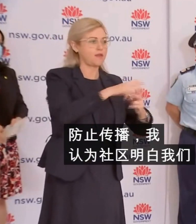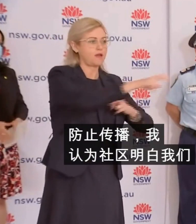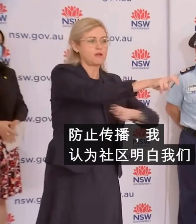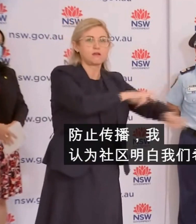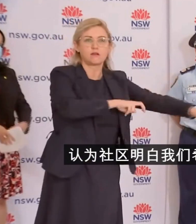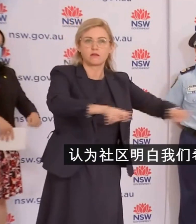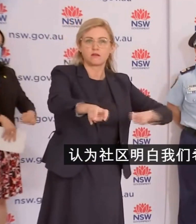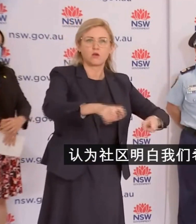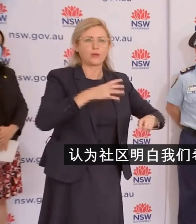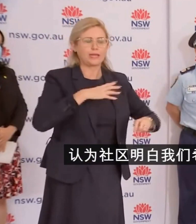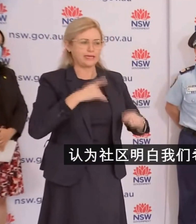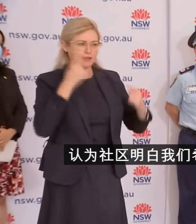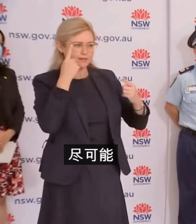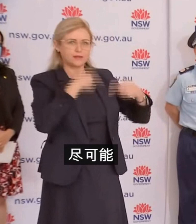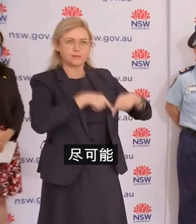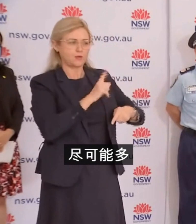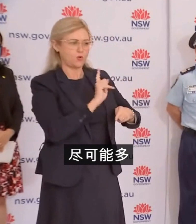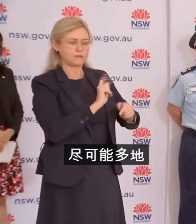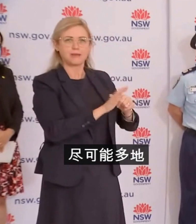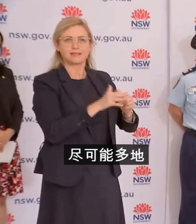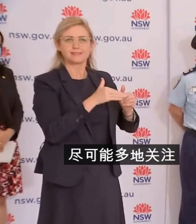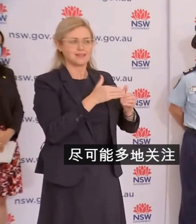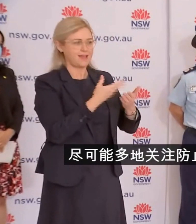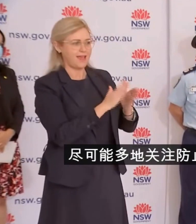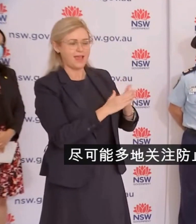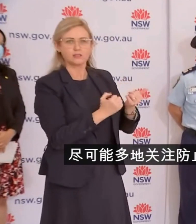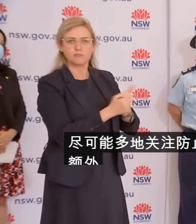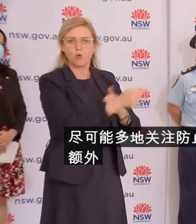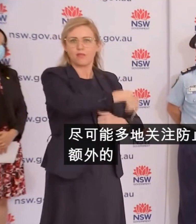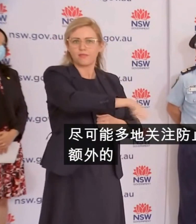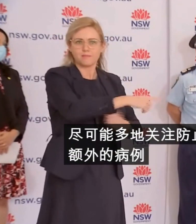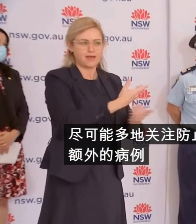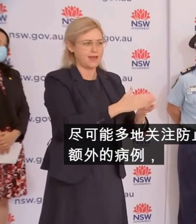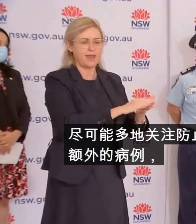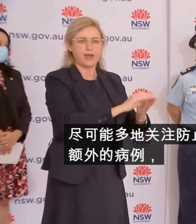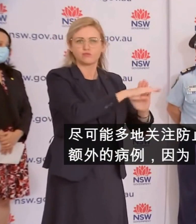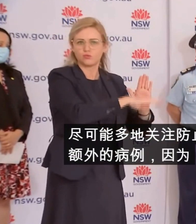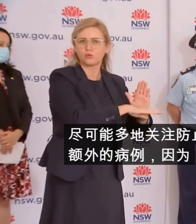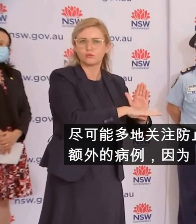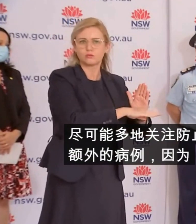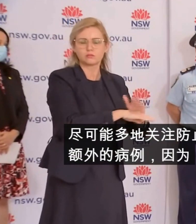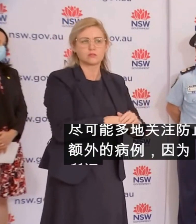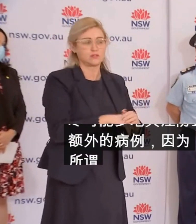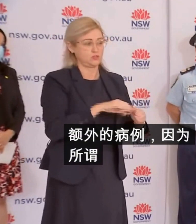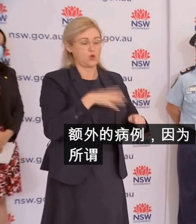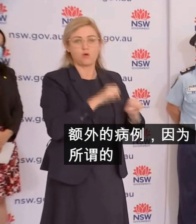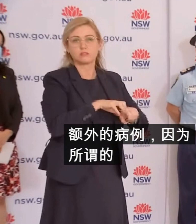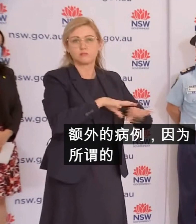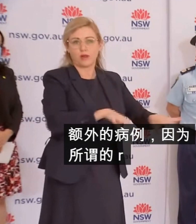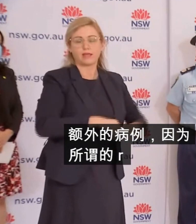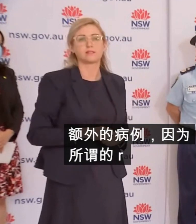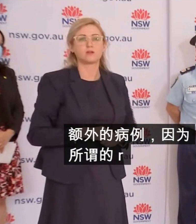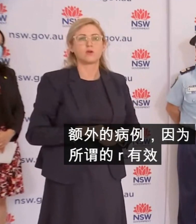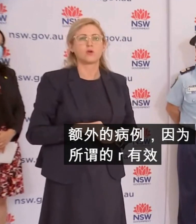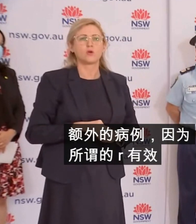understands that. We want to put as much focus as possible on preventing additional cases, because what is known